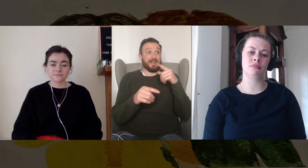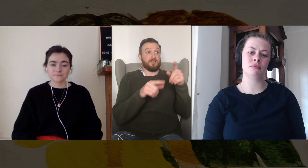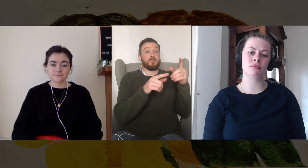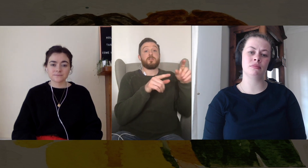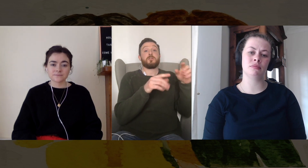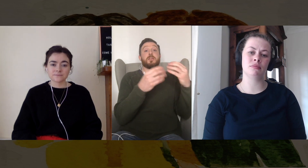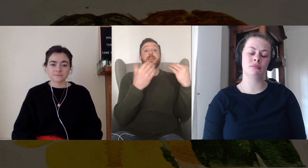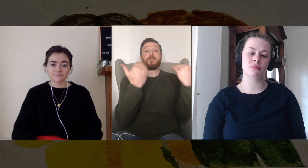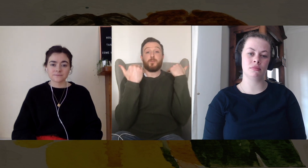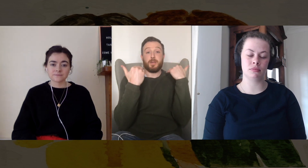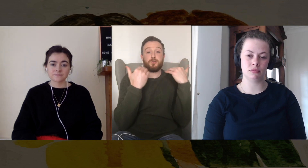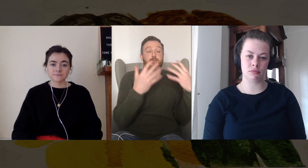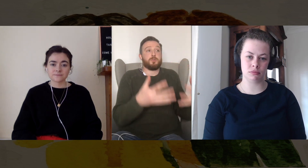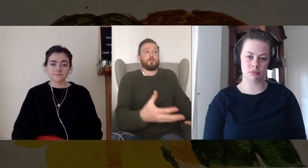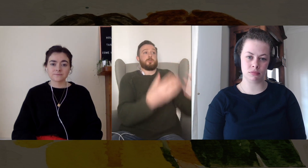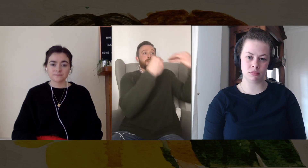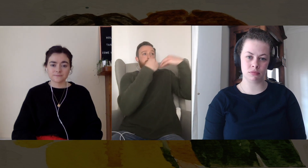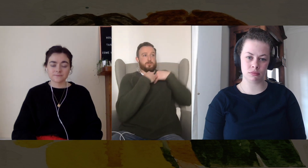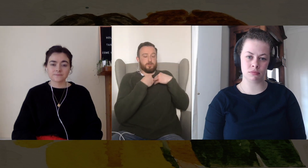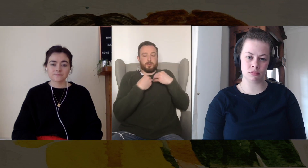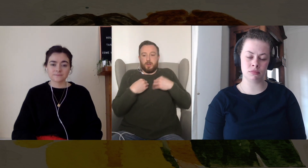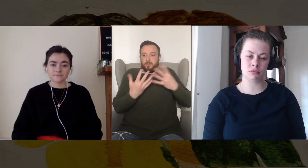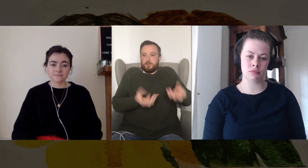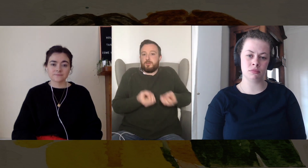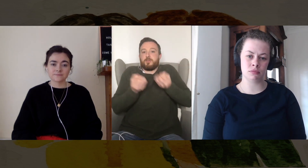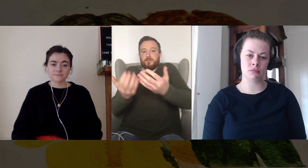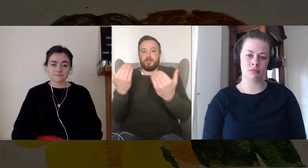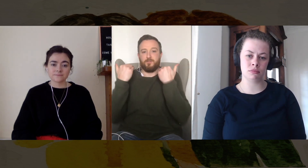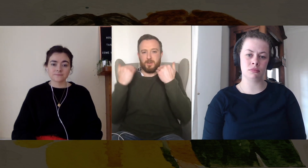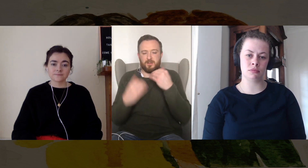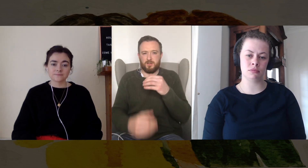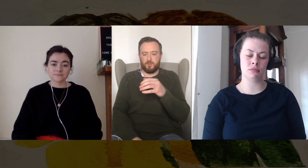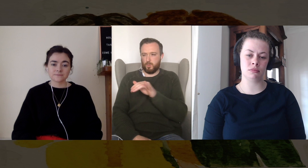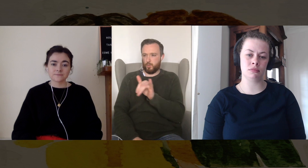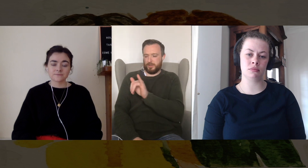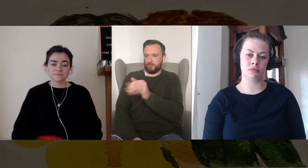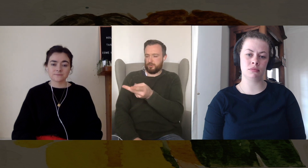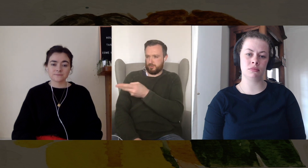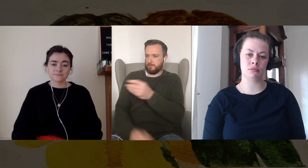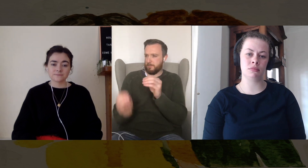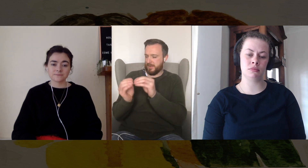And this is happening non-stop if you're an interpreter. You have this decision making,